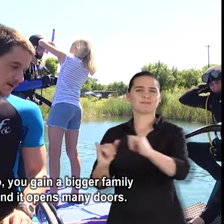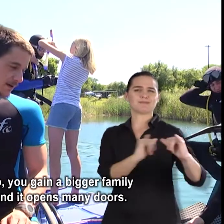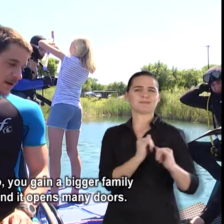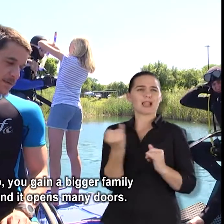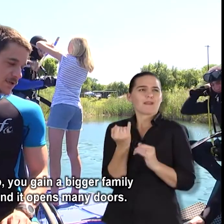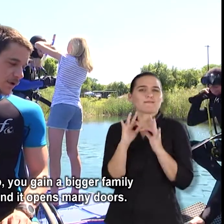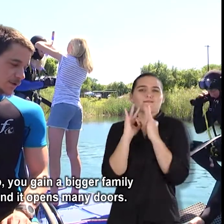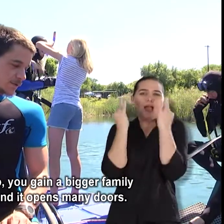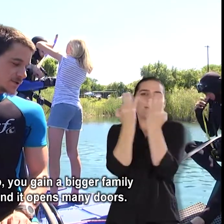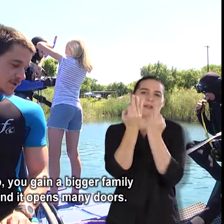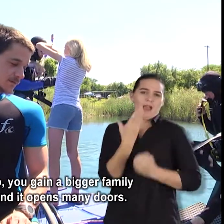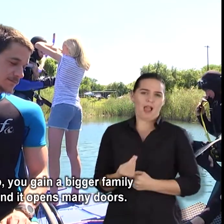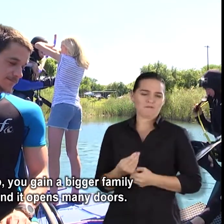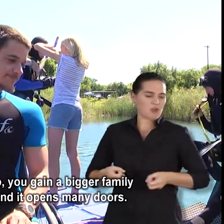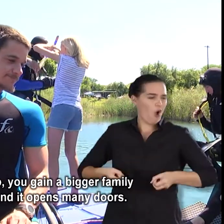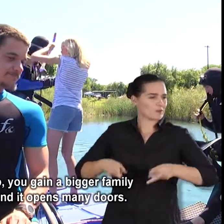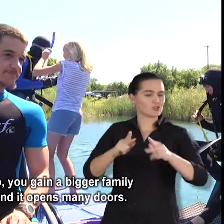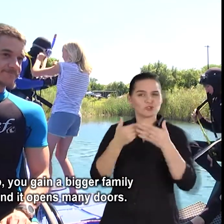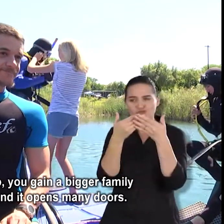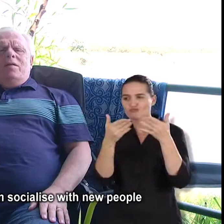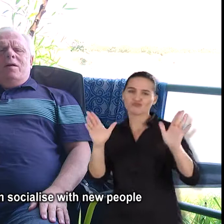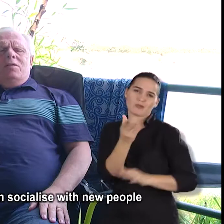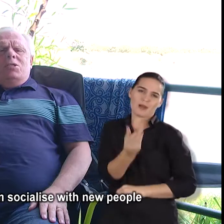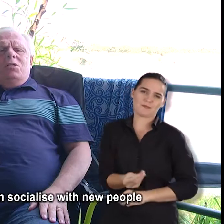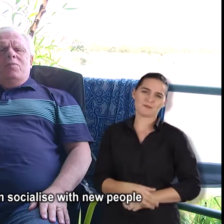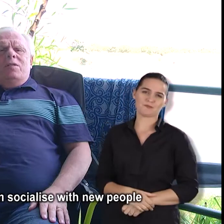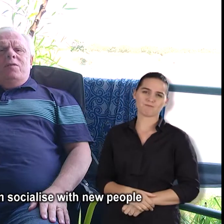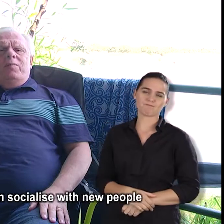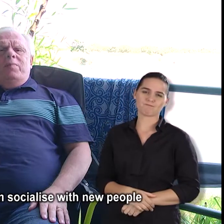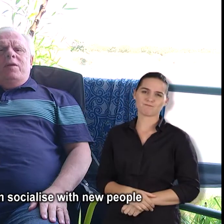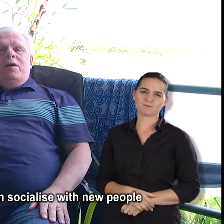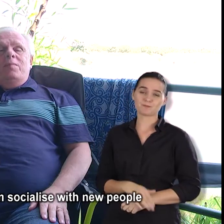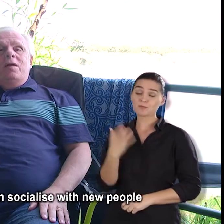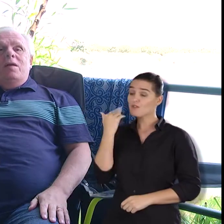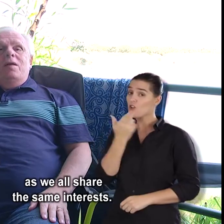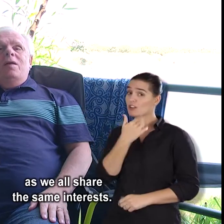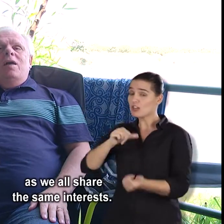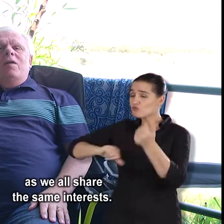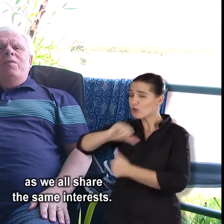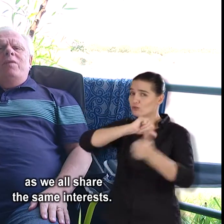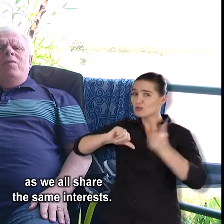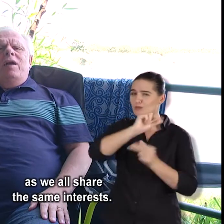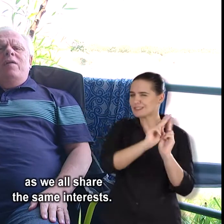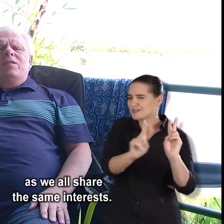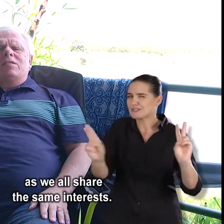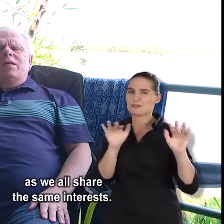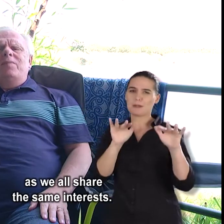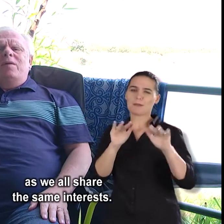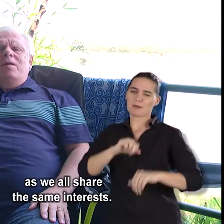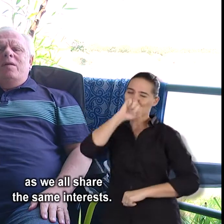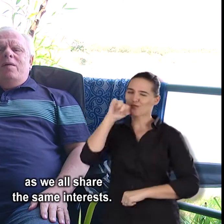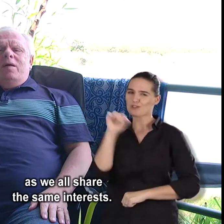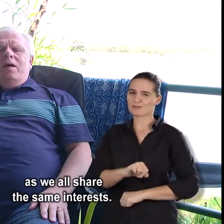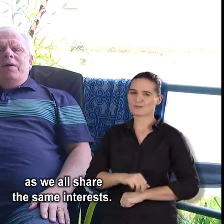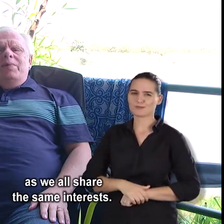that. It opens a lot of doors, yeah. I can social with new people around me. We have the